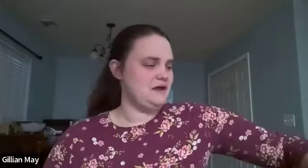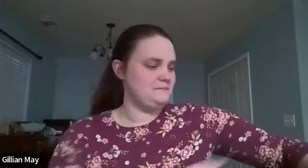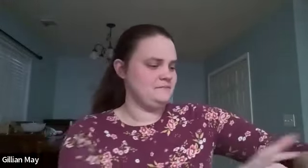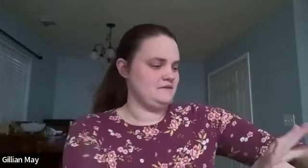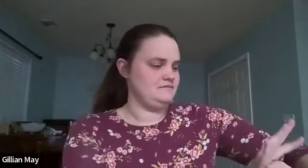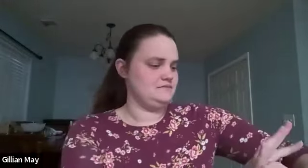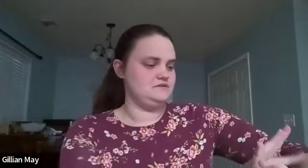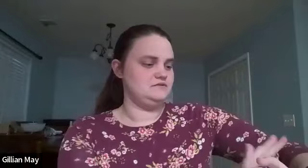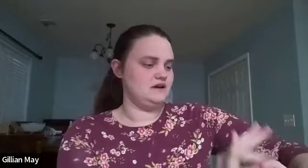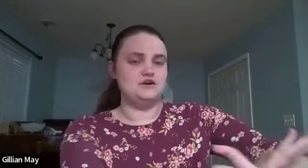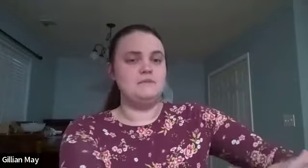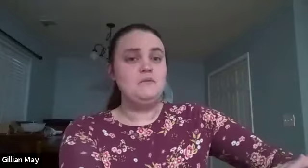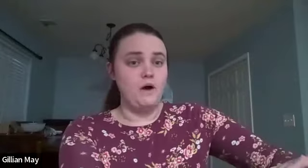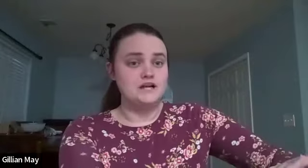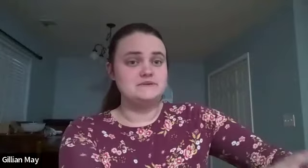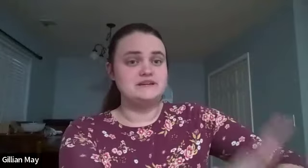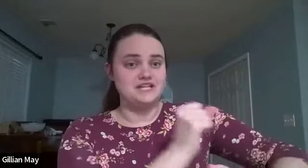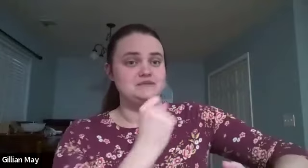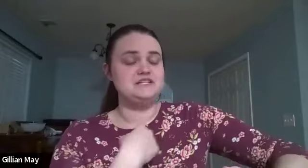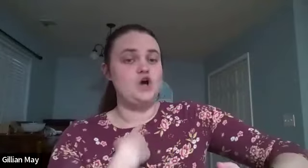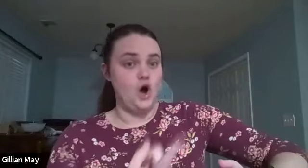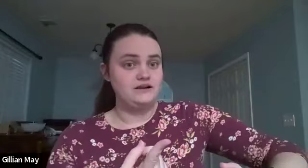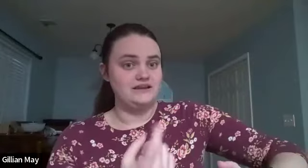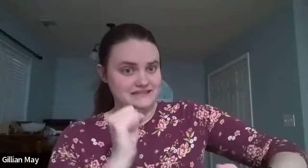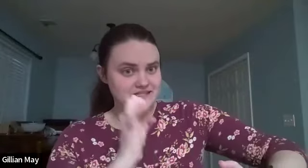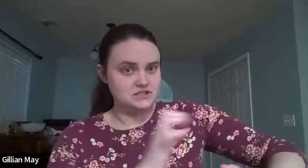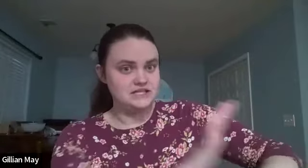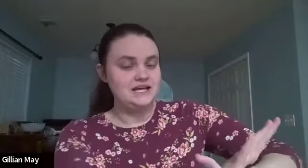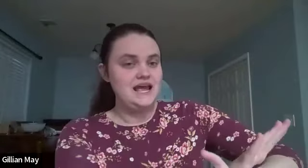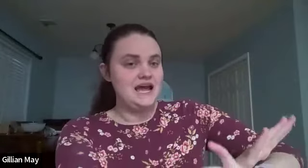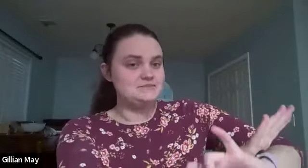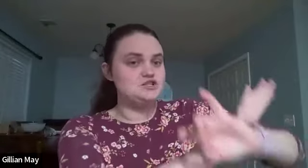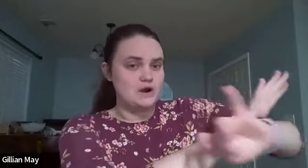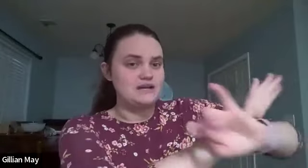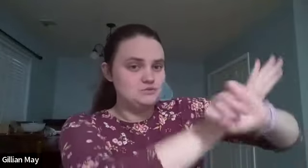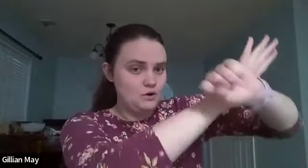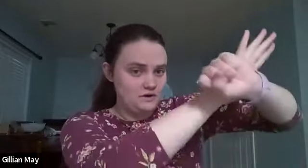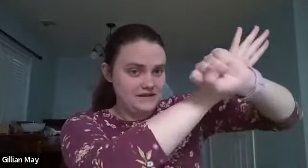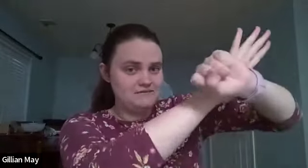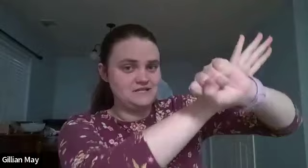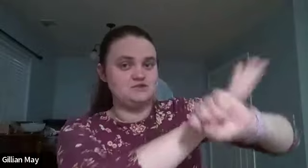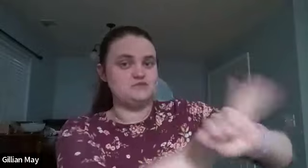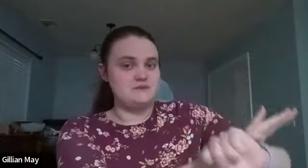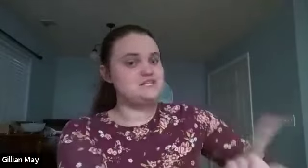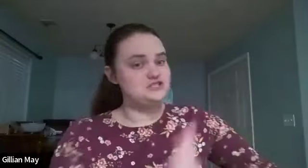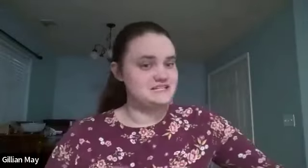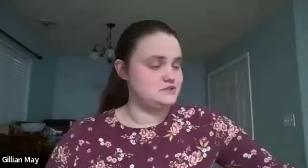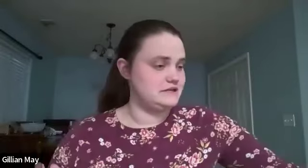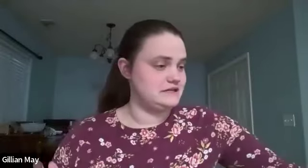Okay. Do not. Sorry, my watch has been catching me talk. Like Siri has been trying to record me every time. So I'm trying to make sure she doesn't do it again